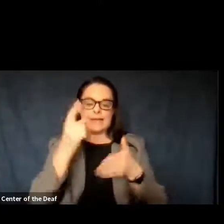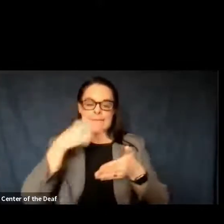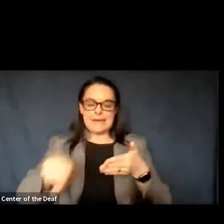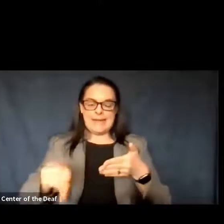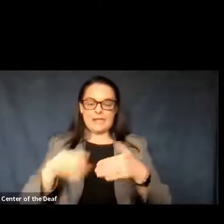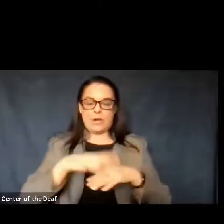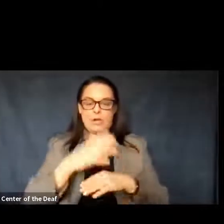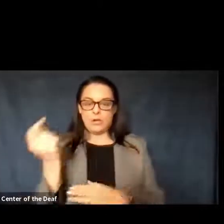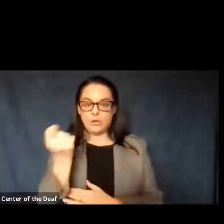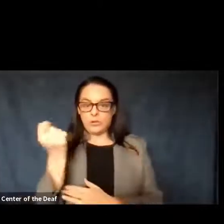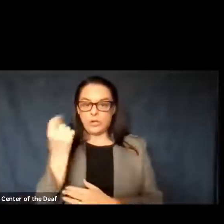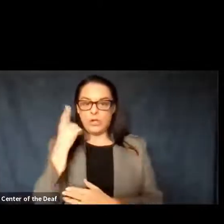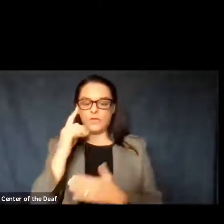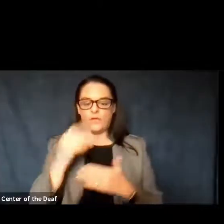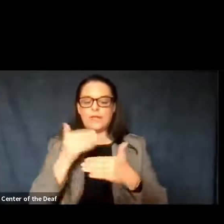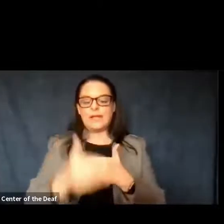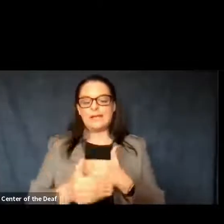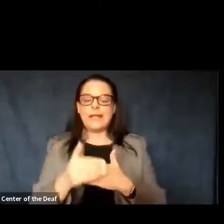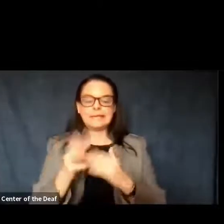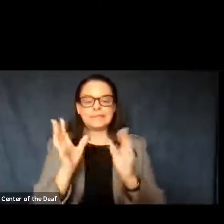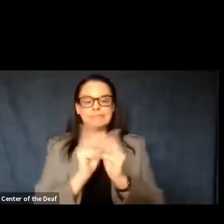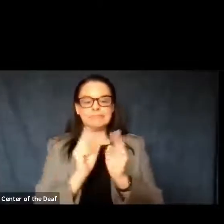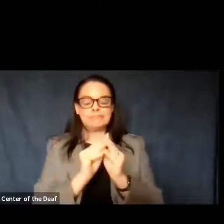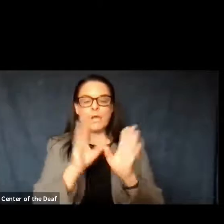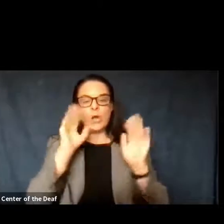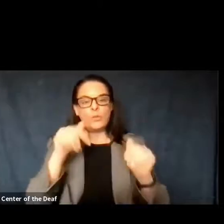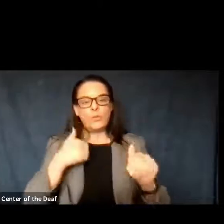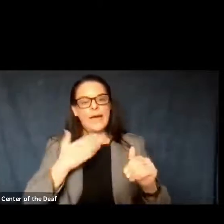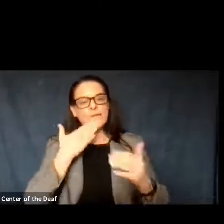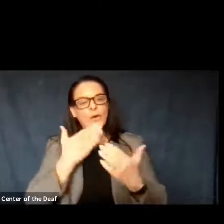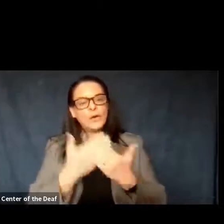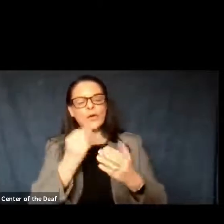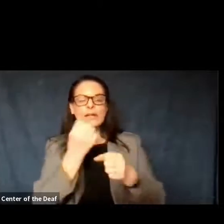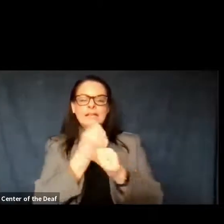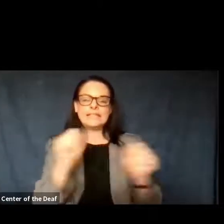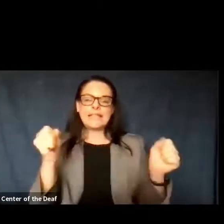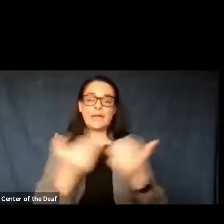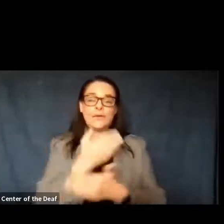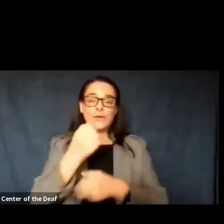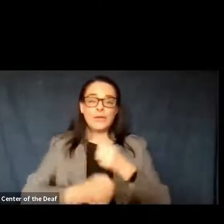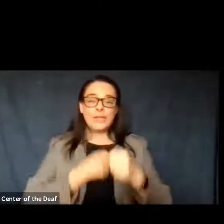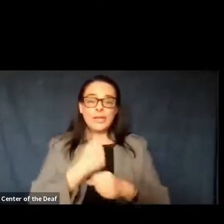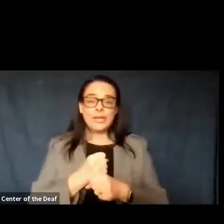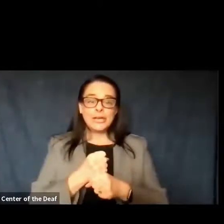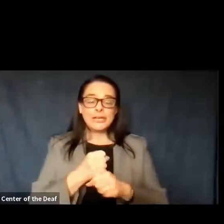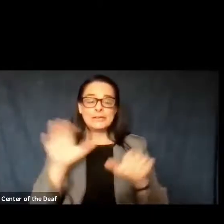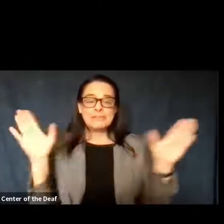week on Tuesday for our next media briefing. We hope you have a good and safe new year.